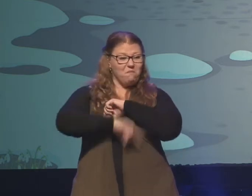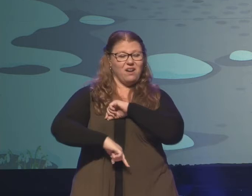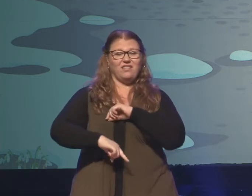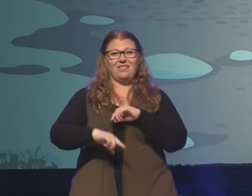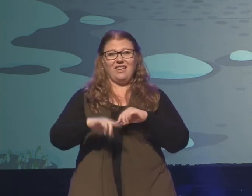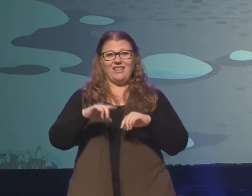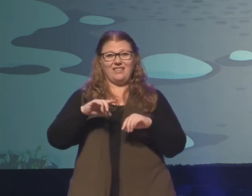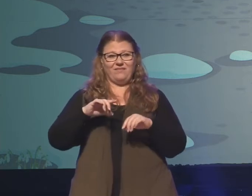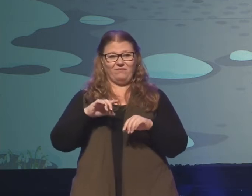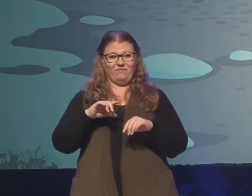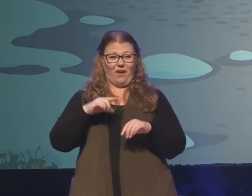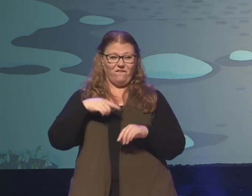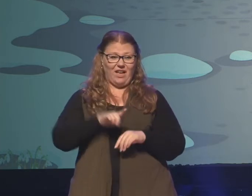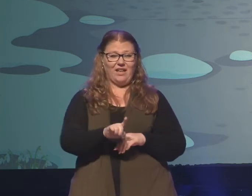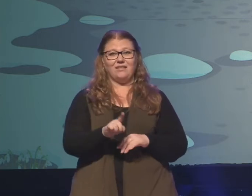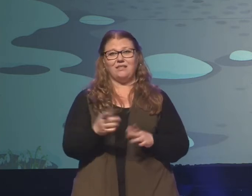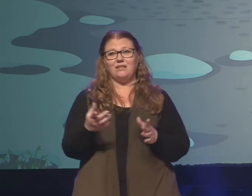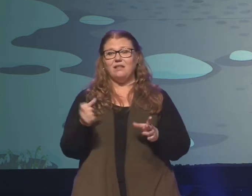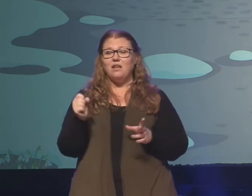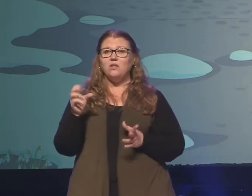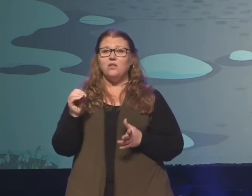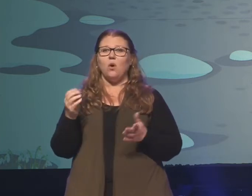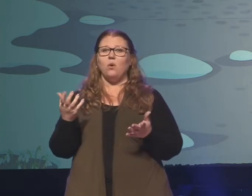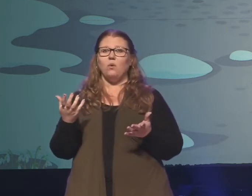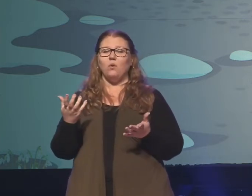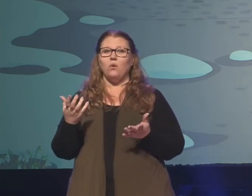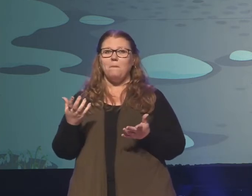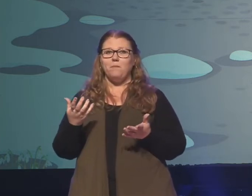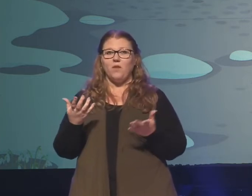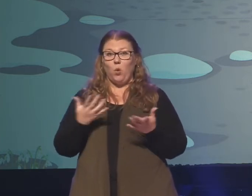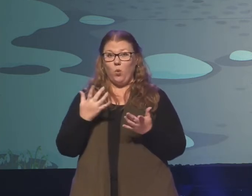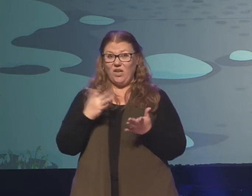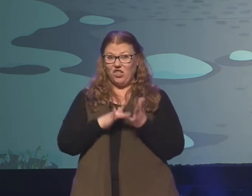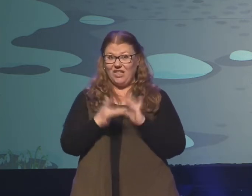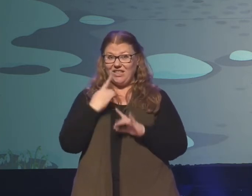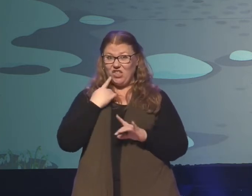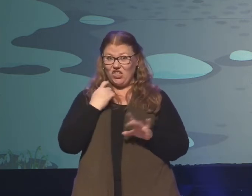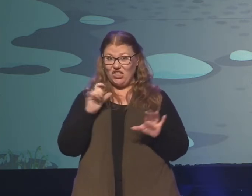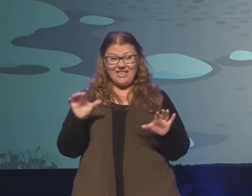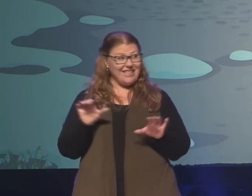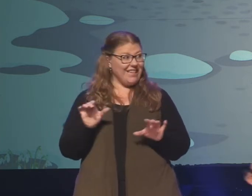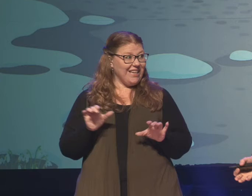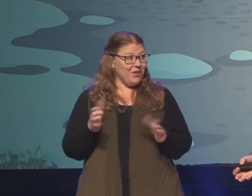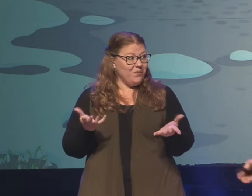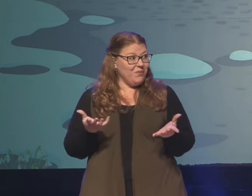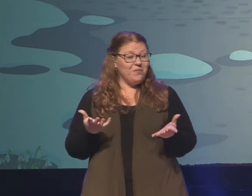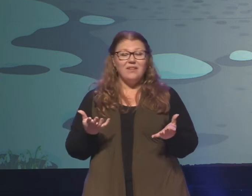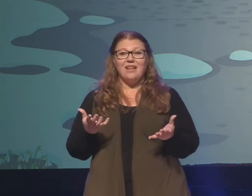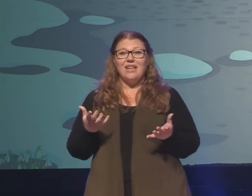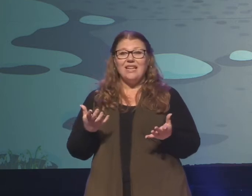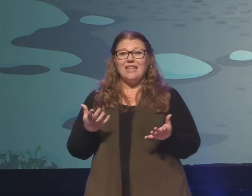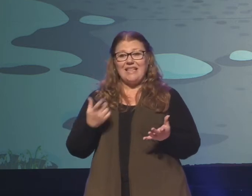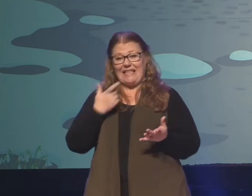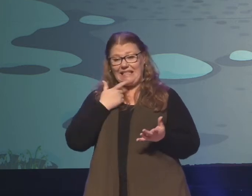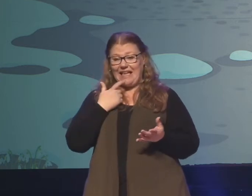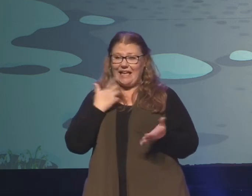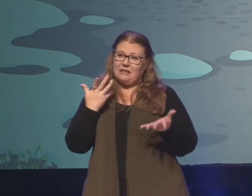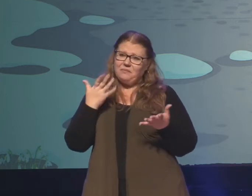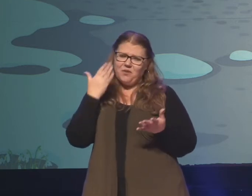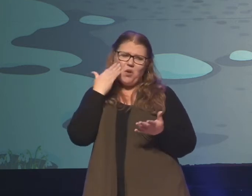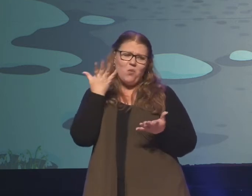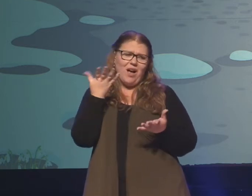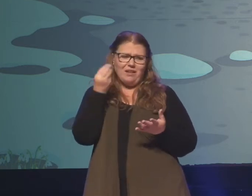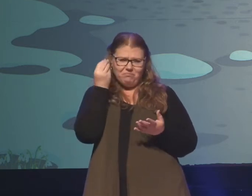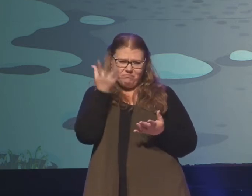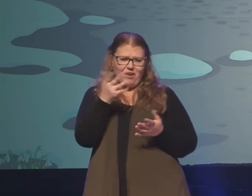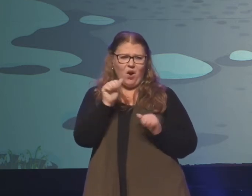right? So what Jesus has just done is basically said, well, you know what? All